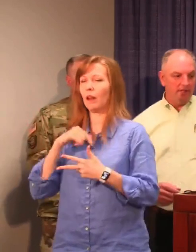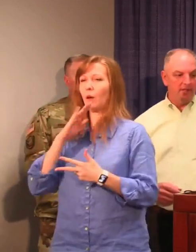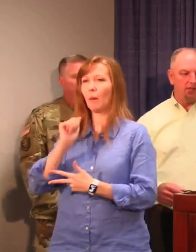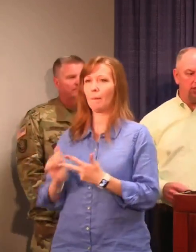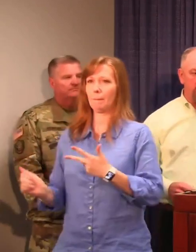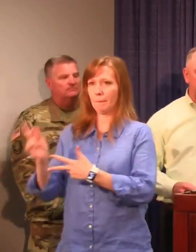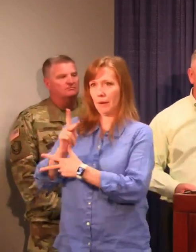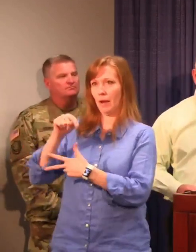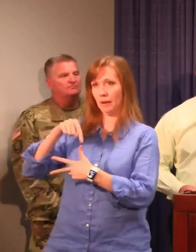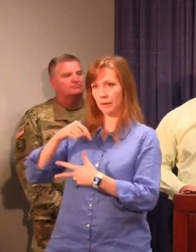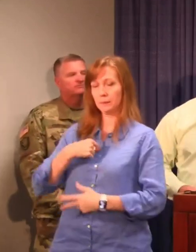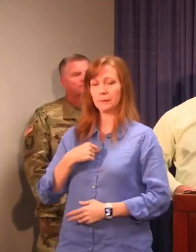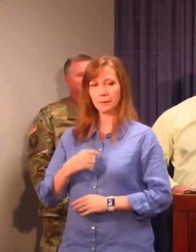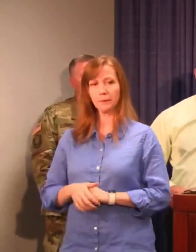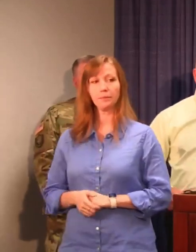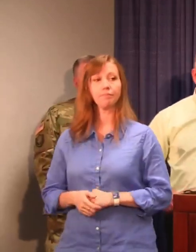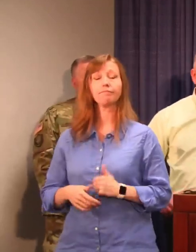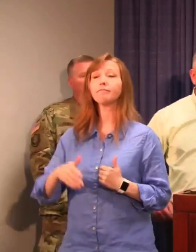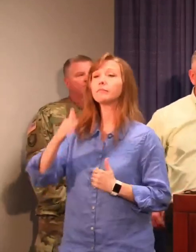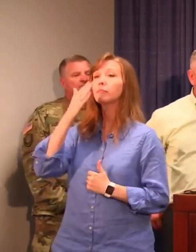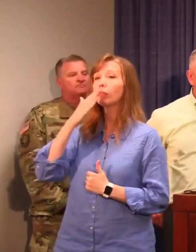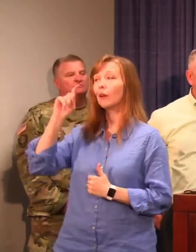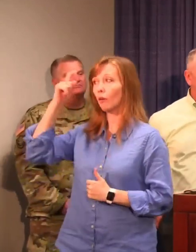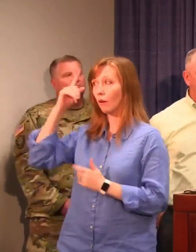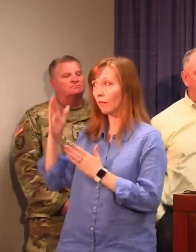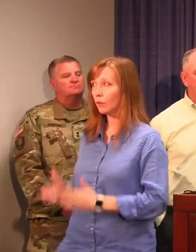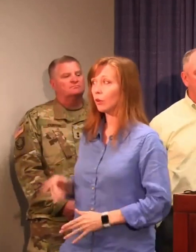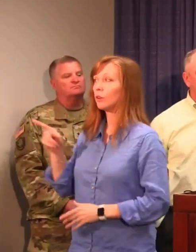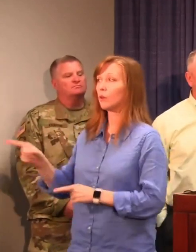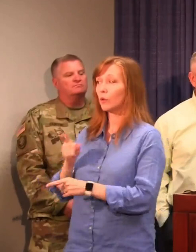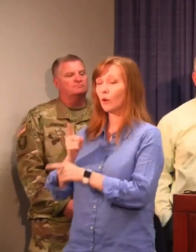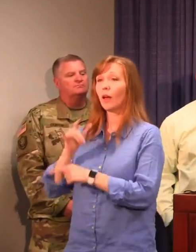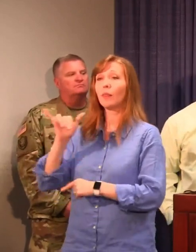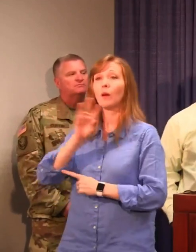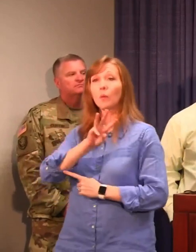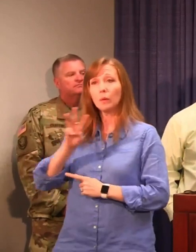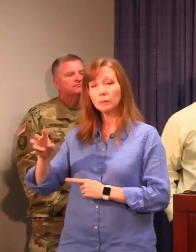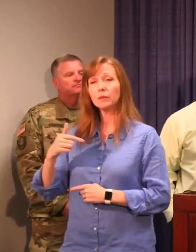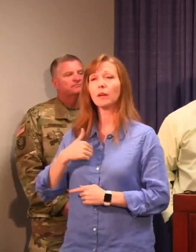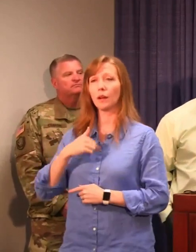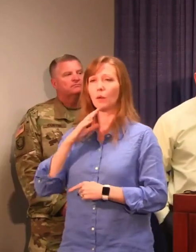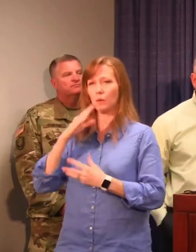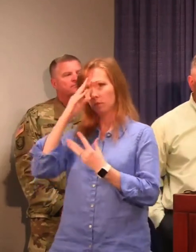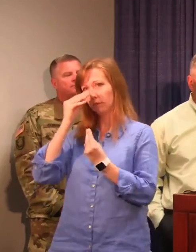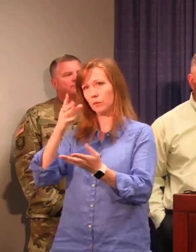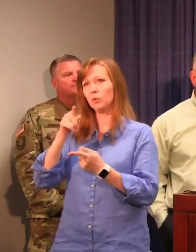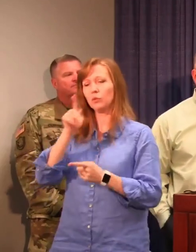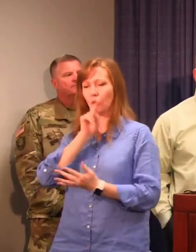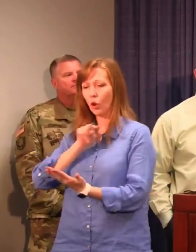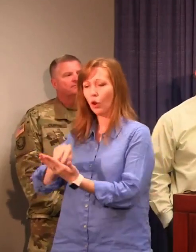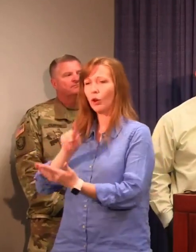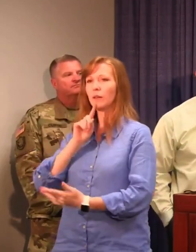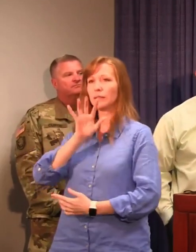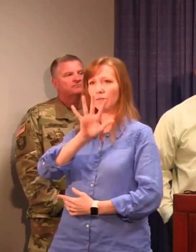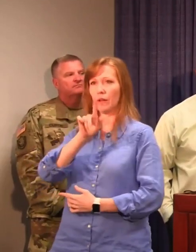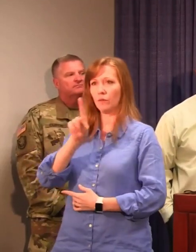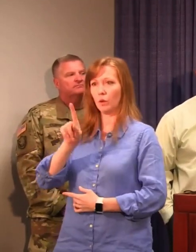Thank you, Governor, and you are absolutely correct that the website that we would advise citizens to go to is